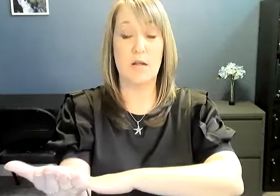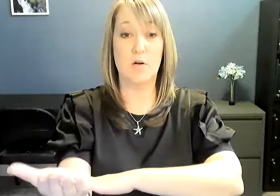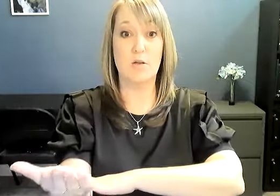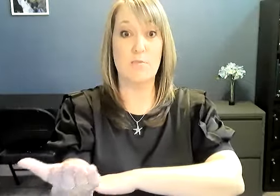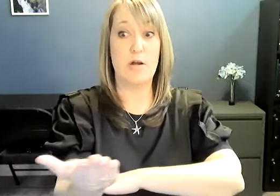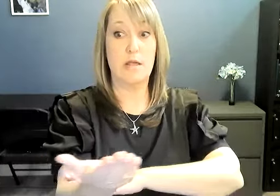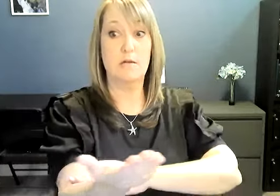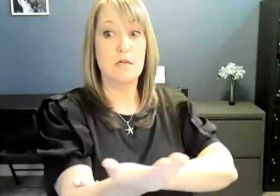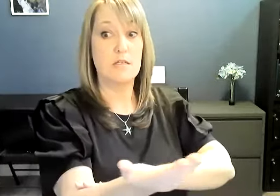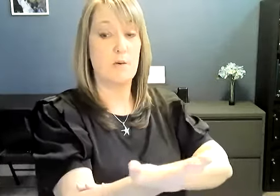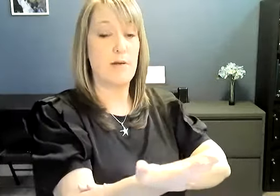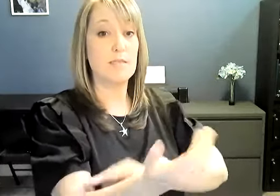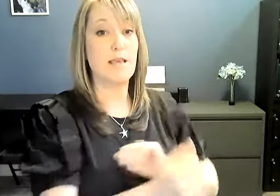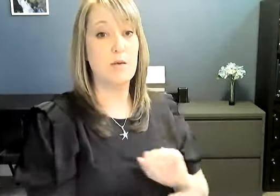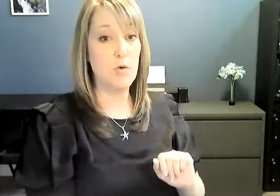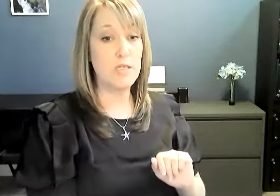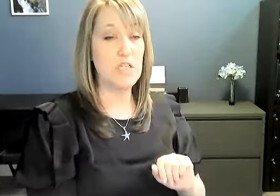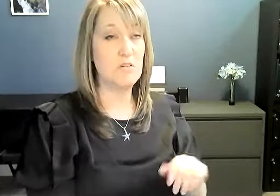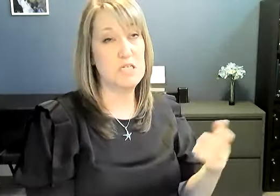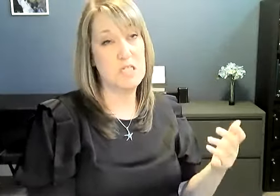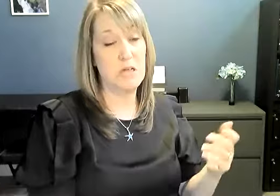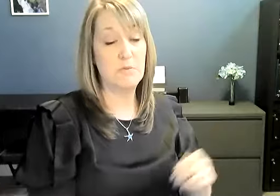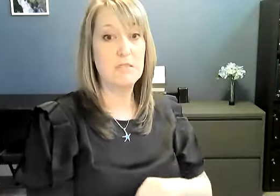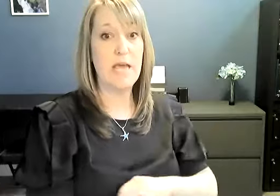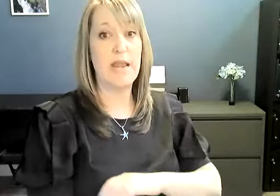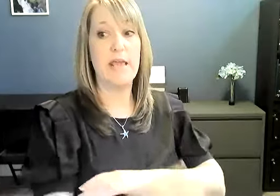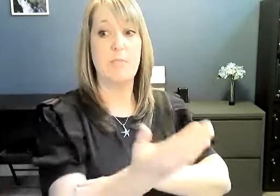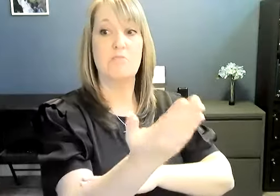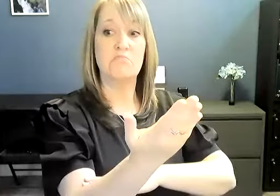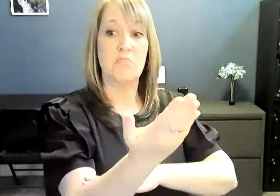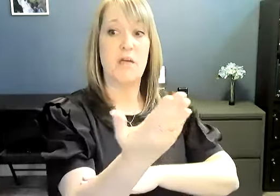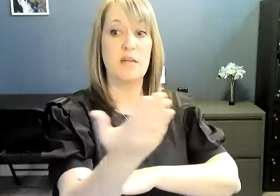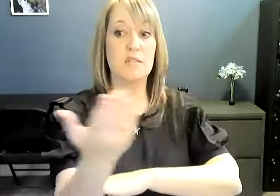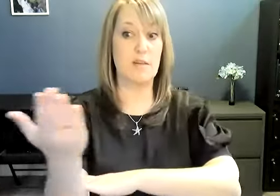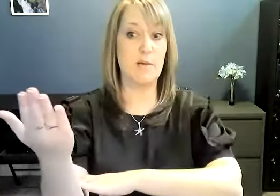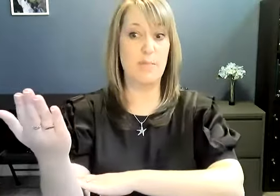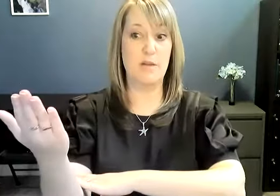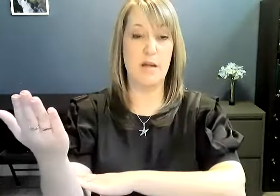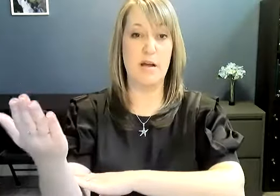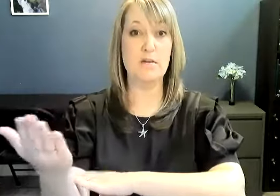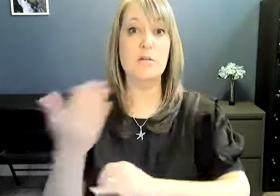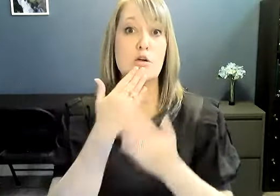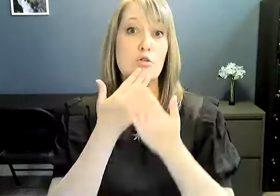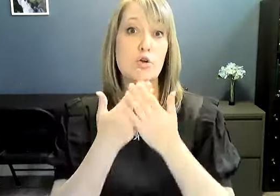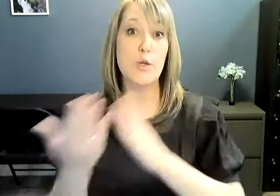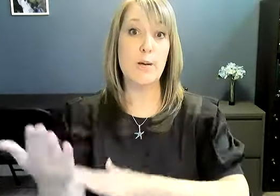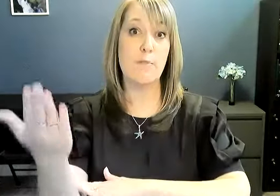early morning. So if I were saying good morning to you and it's, 10 a.m., I might do it up a little bit higher. Good